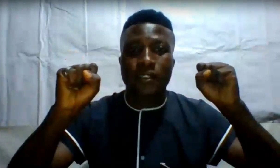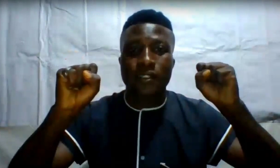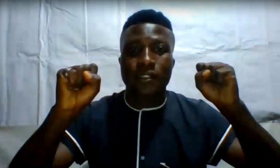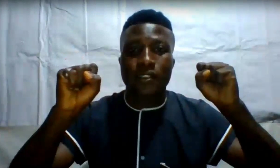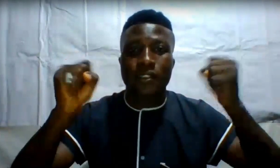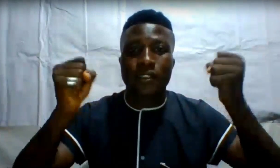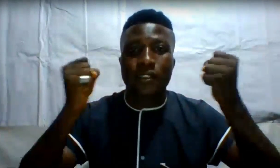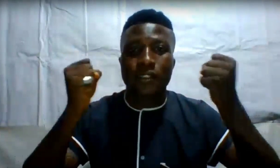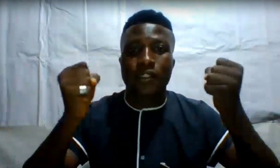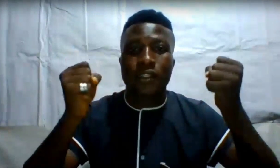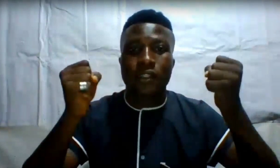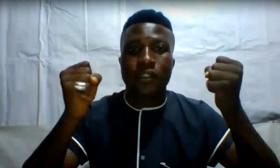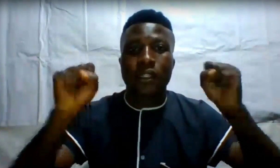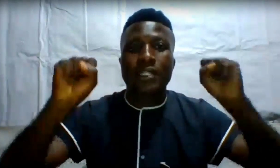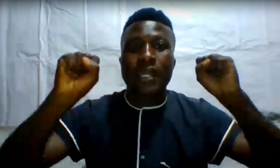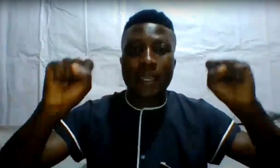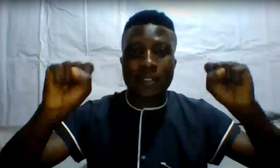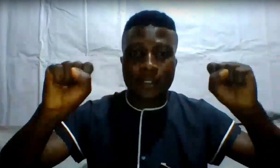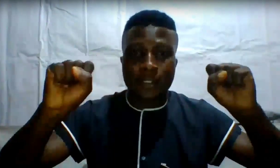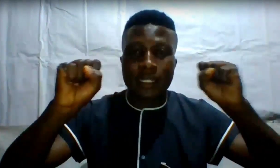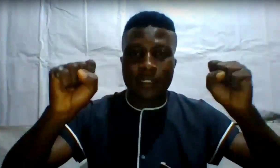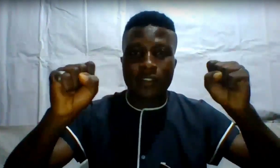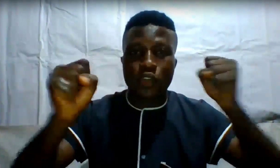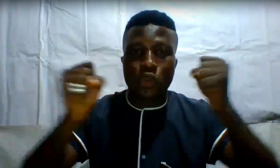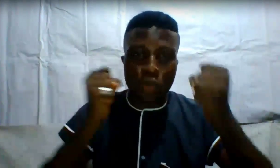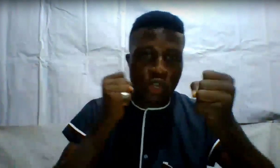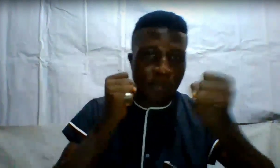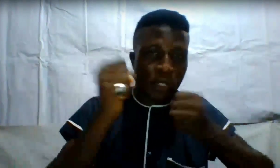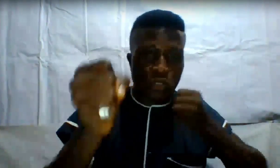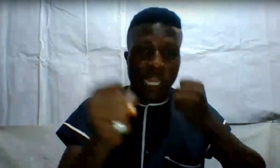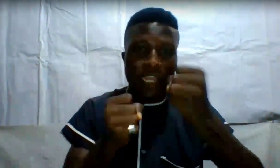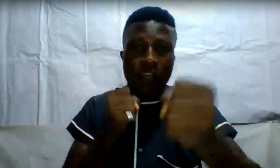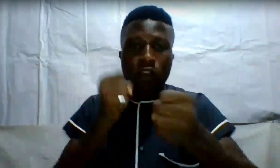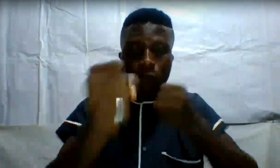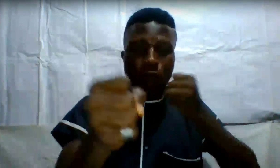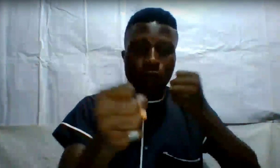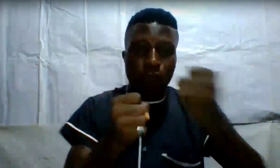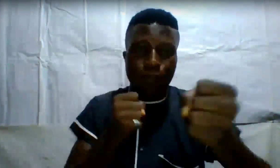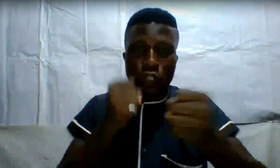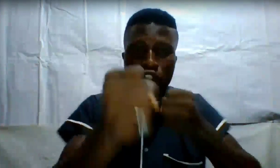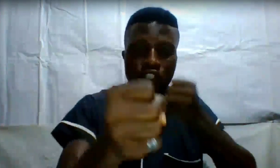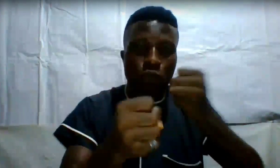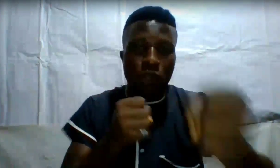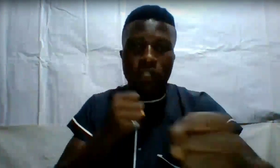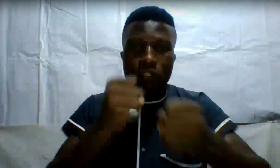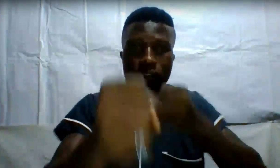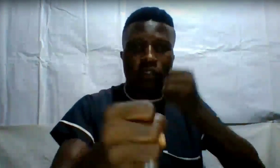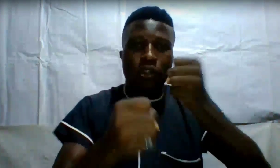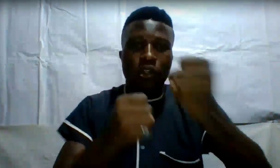Letter S, like this. So when you're about to like punch someone, or maybe go to a fight or